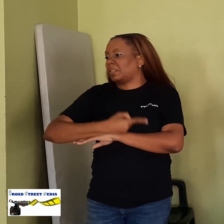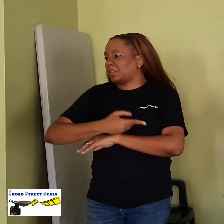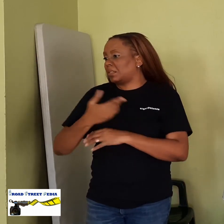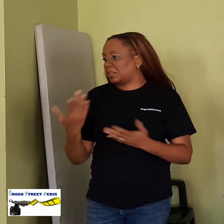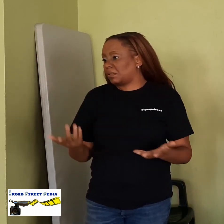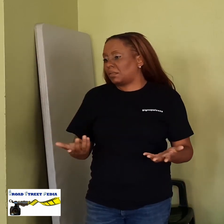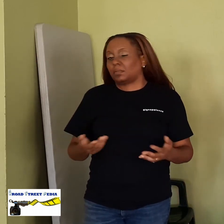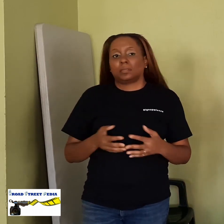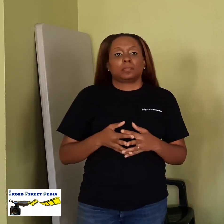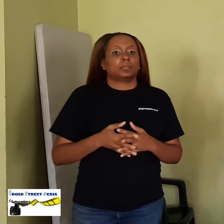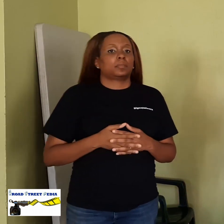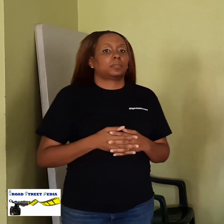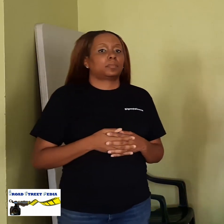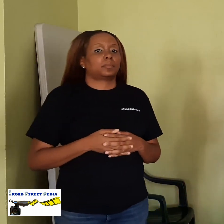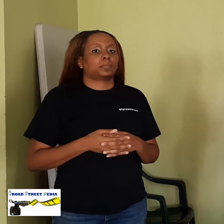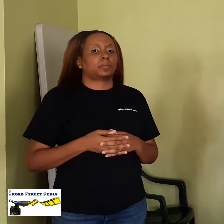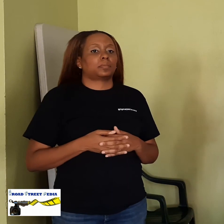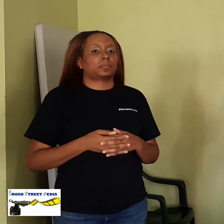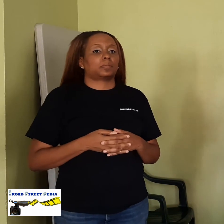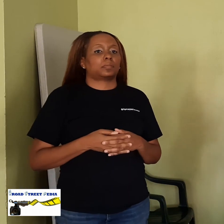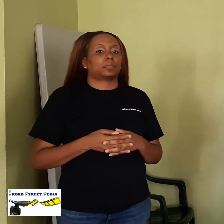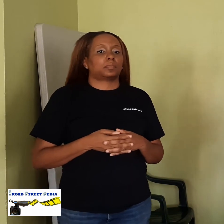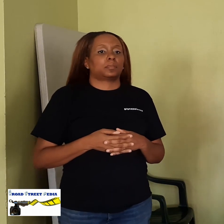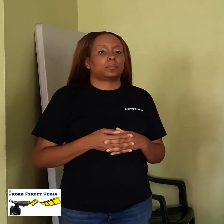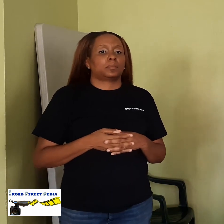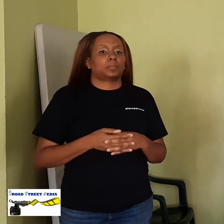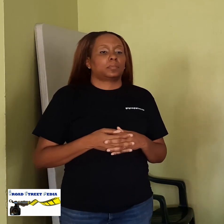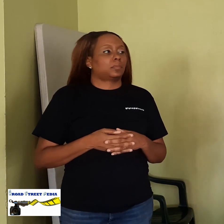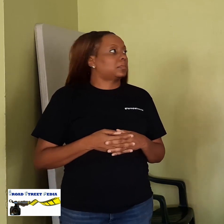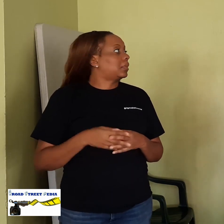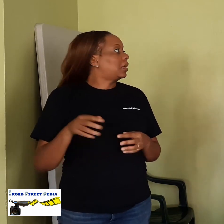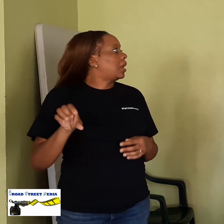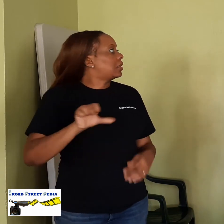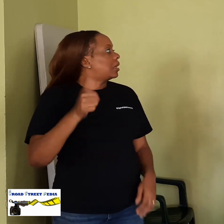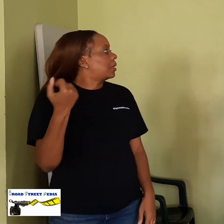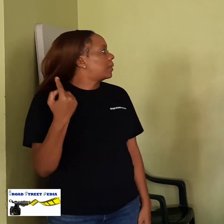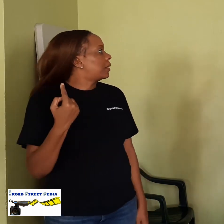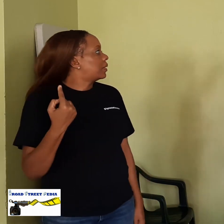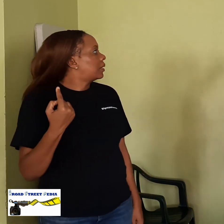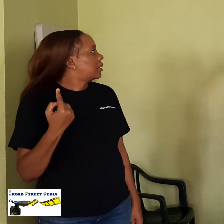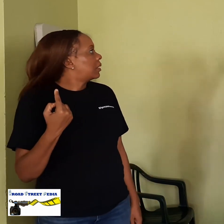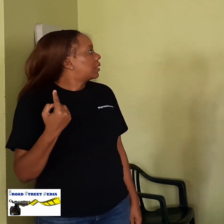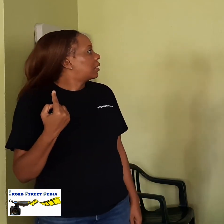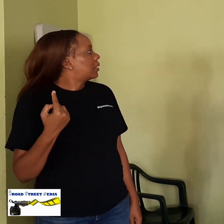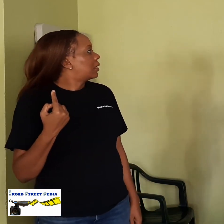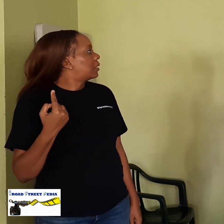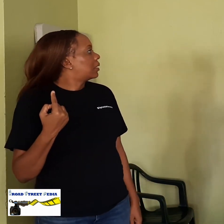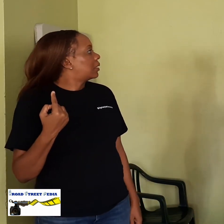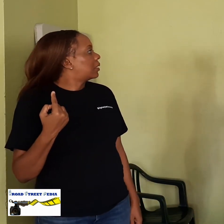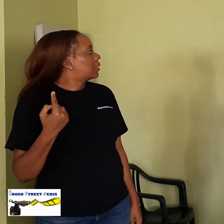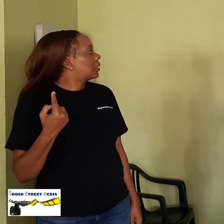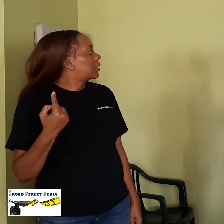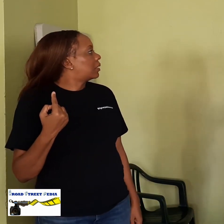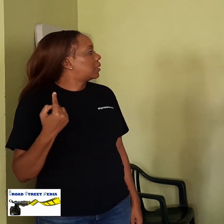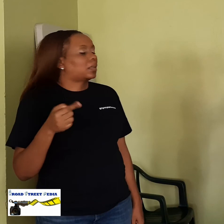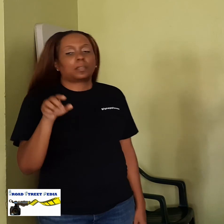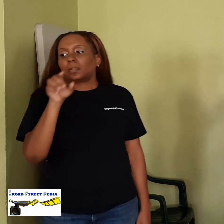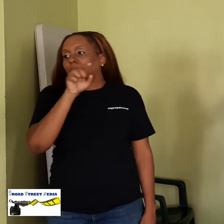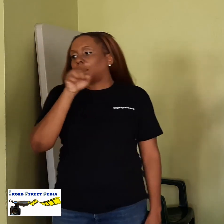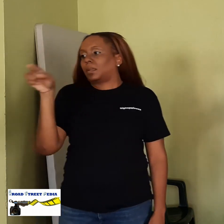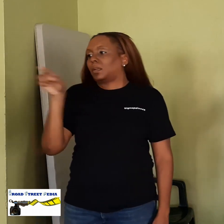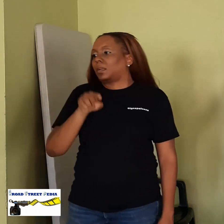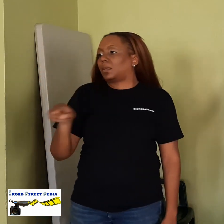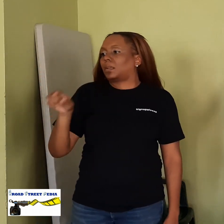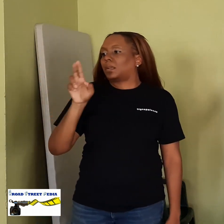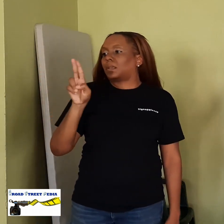temperature. So let me choose another crop. I see here courgettes. That is zucchini. But I